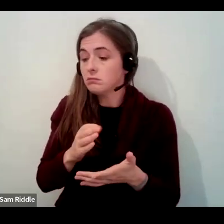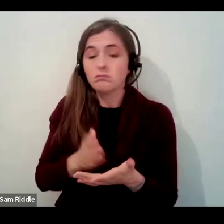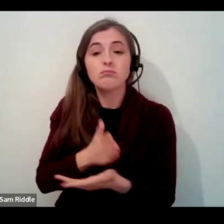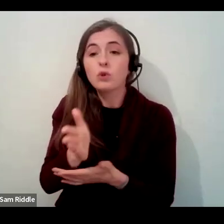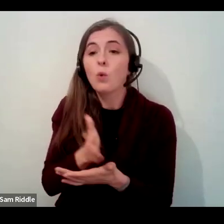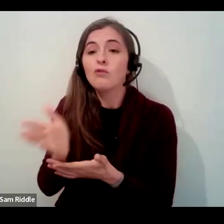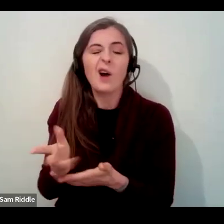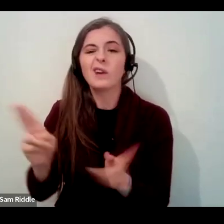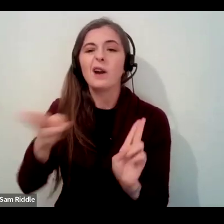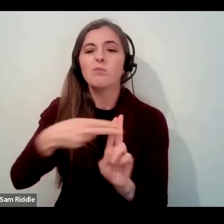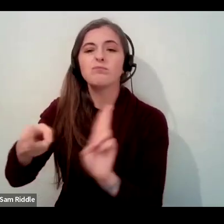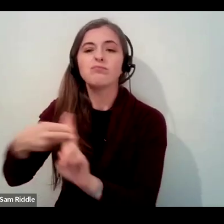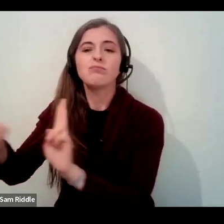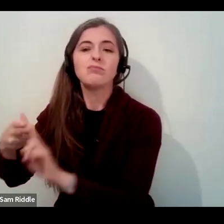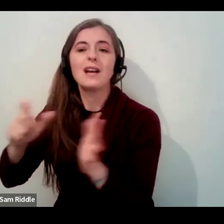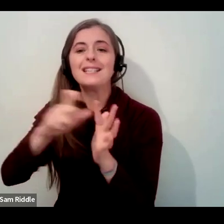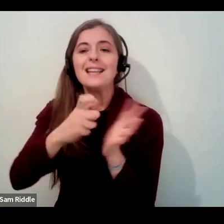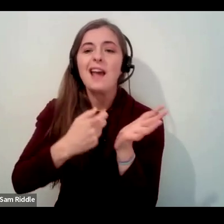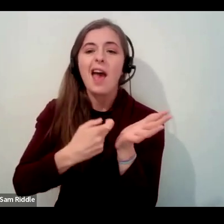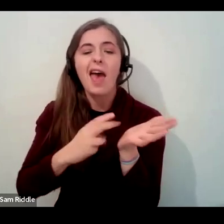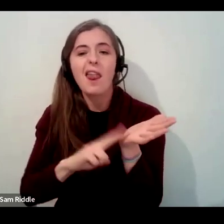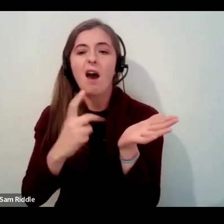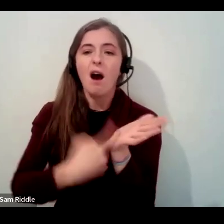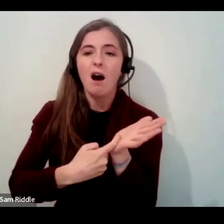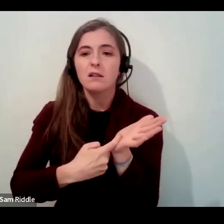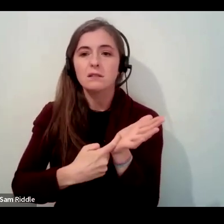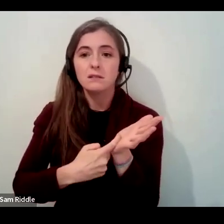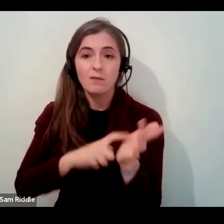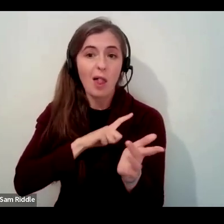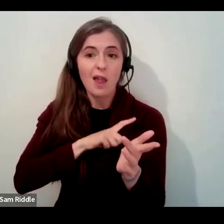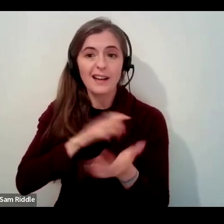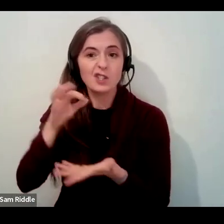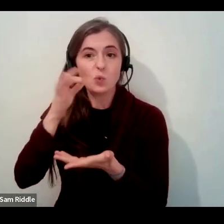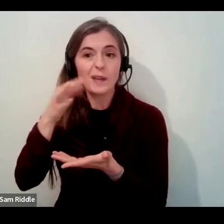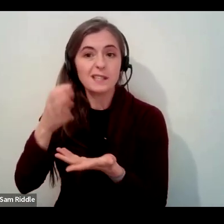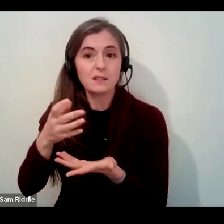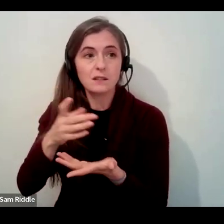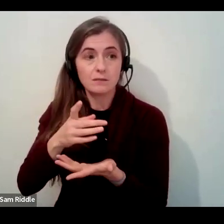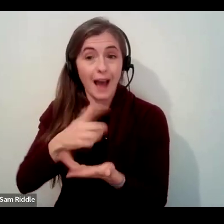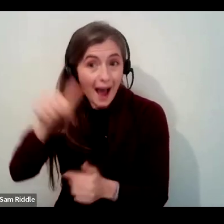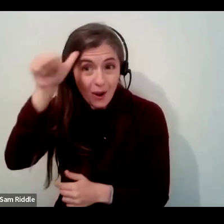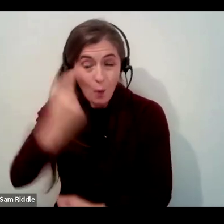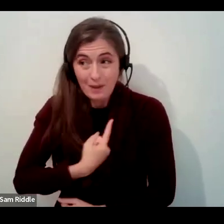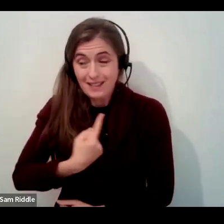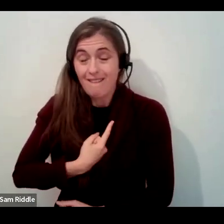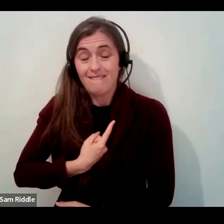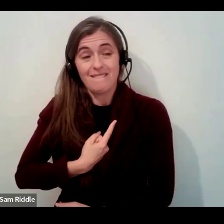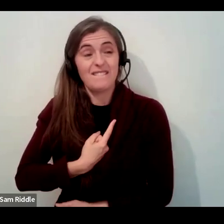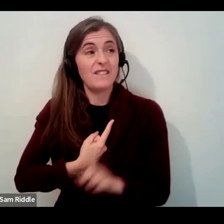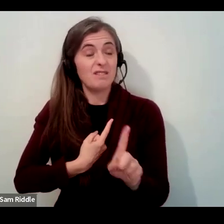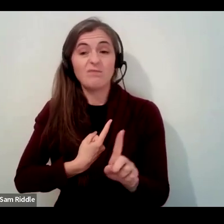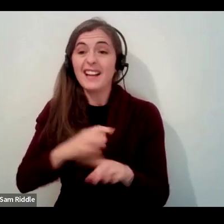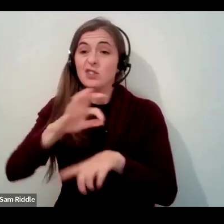out DNRs like they were Smarties, because I know I had 2 doctors come up to me and say, we've